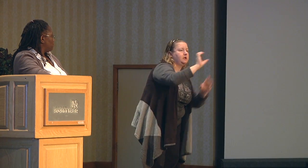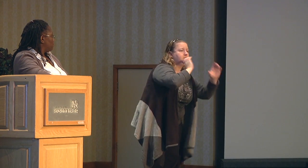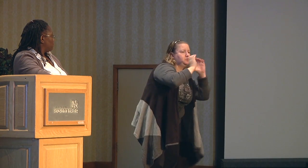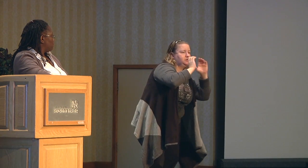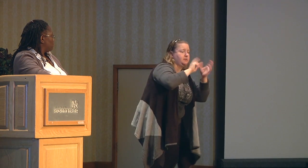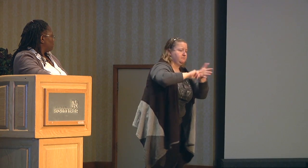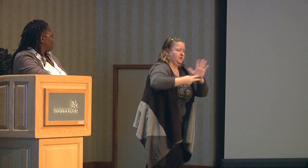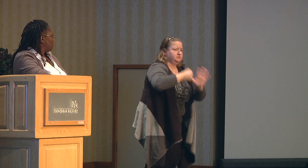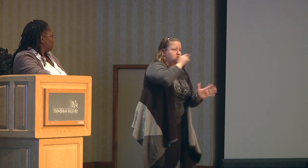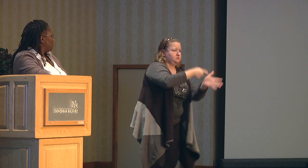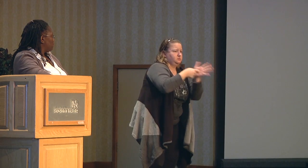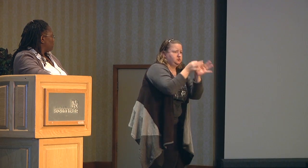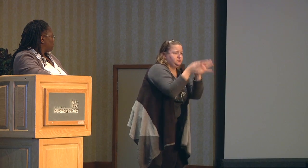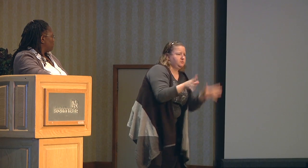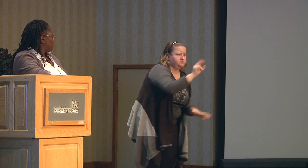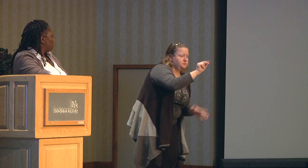that